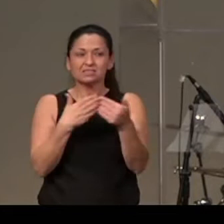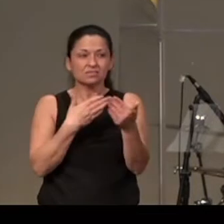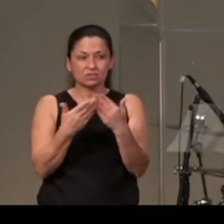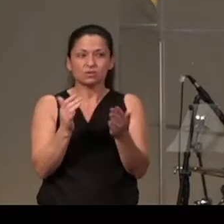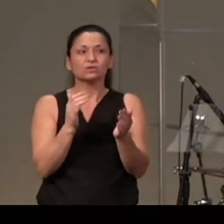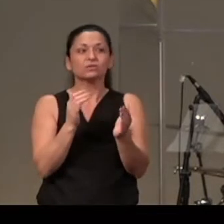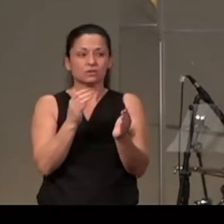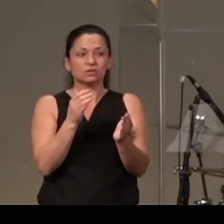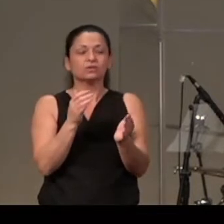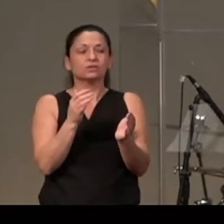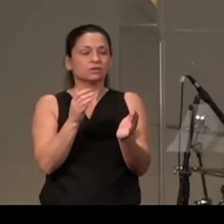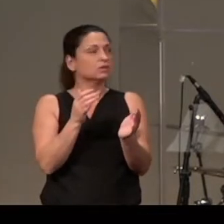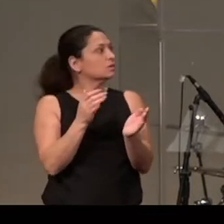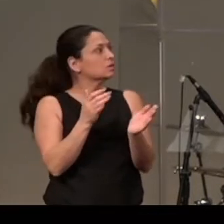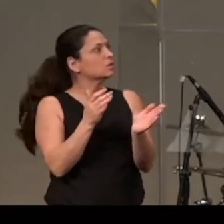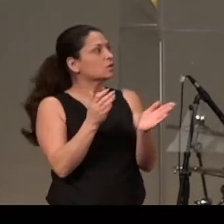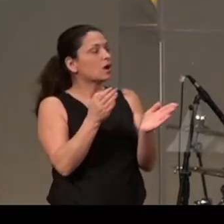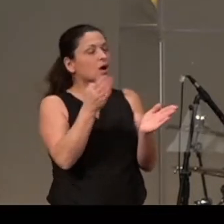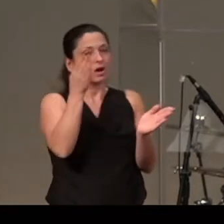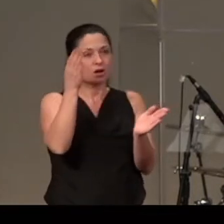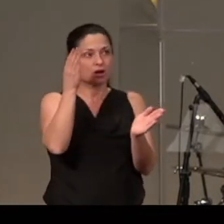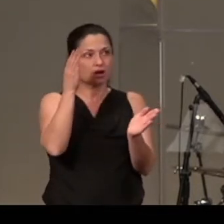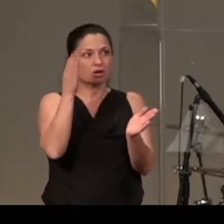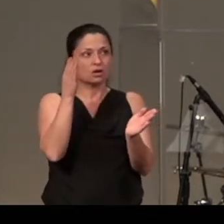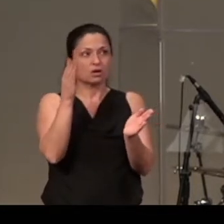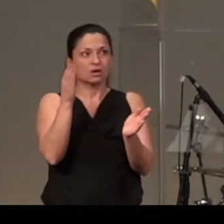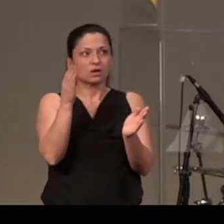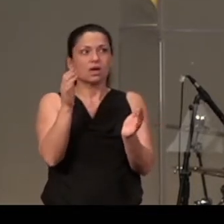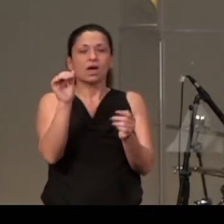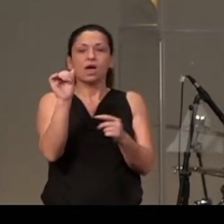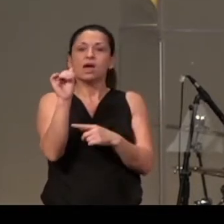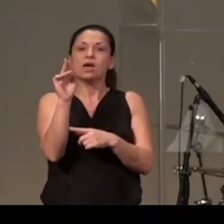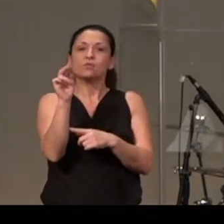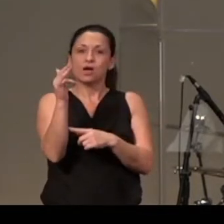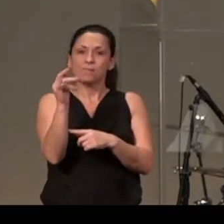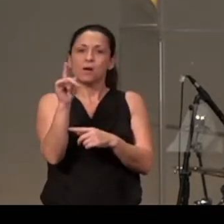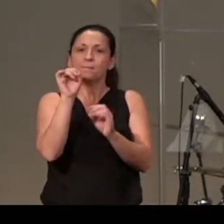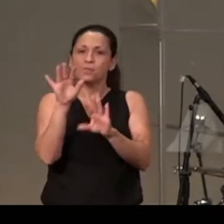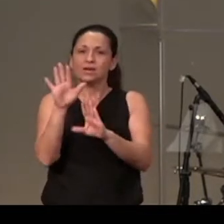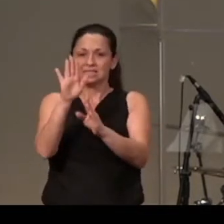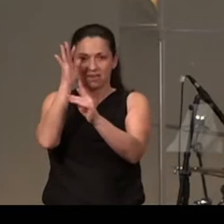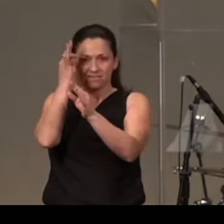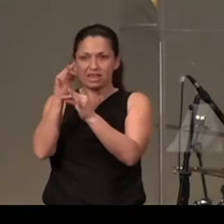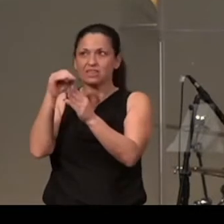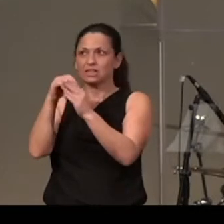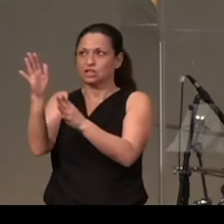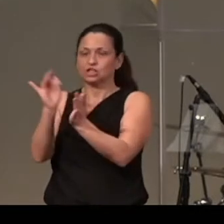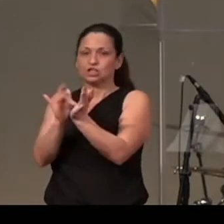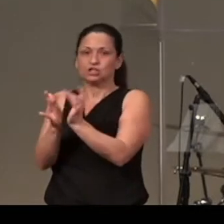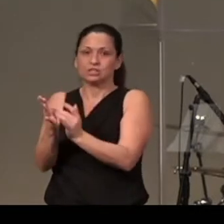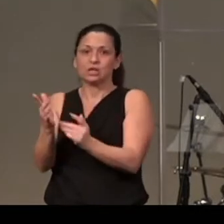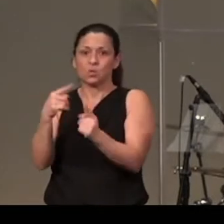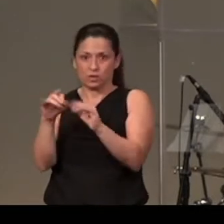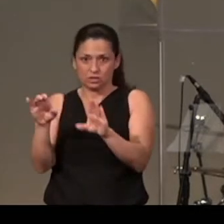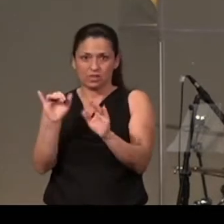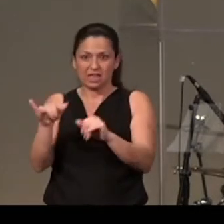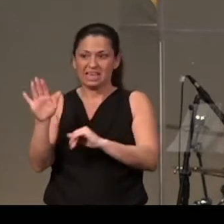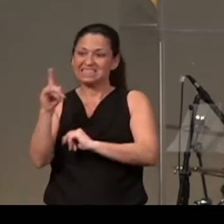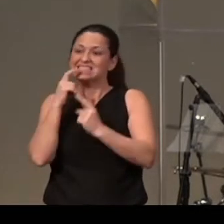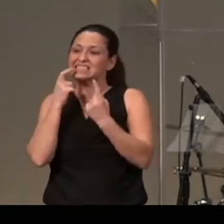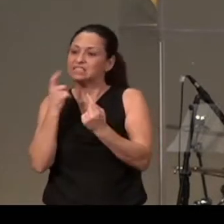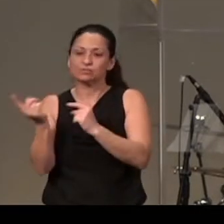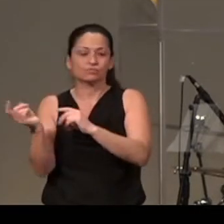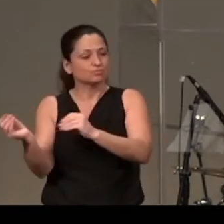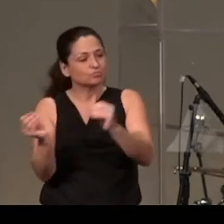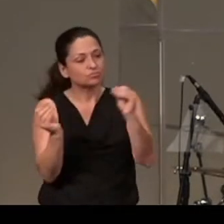him as righteousness. Huh. Abraham put his faith in Jesus just like we do, and when he did, his sins were imputed to Christ, and he was forgiven, and